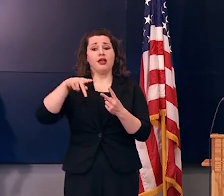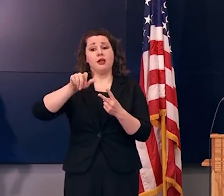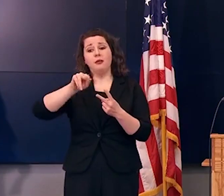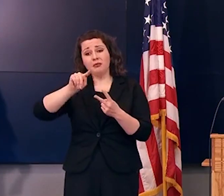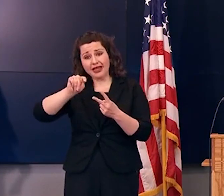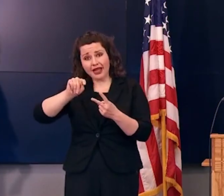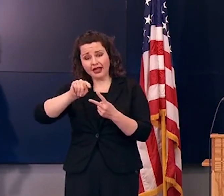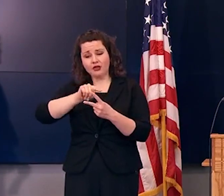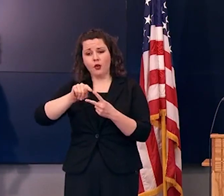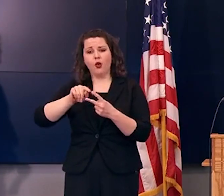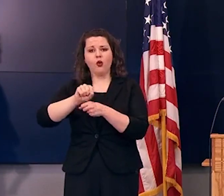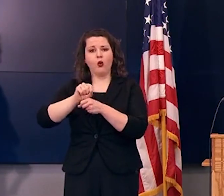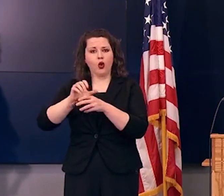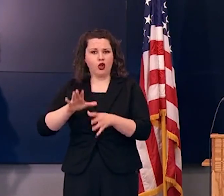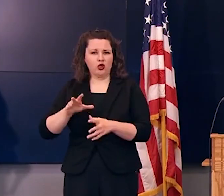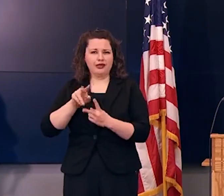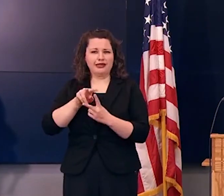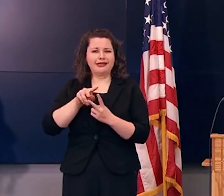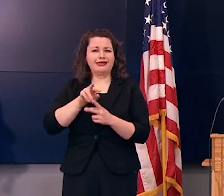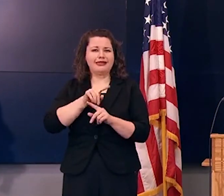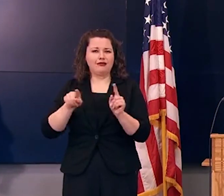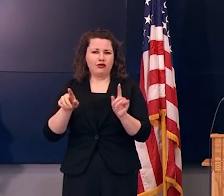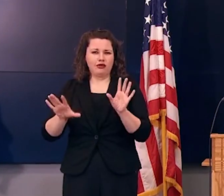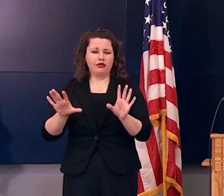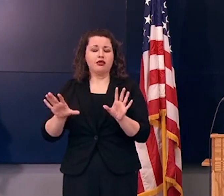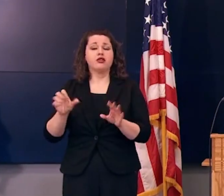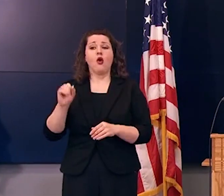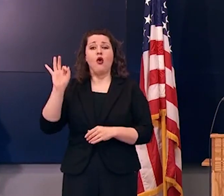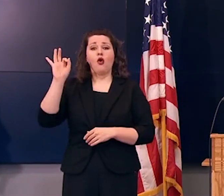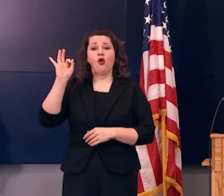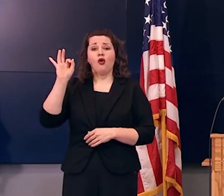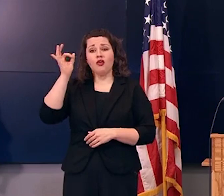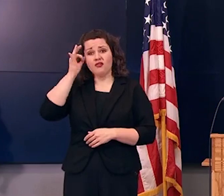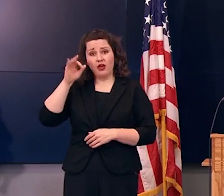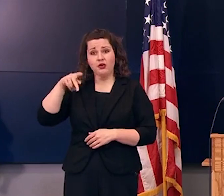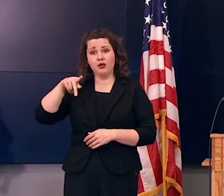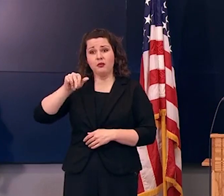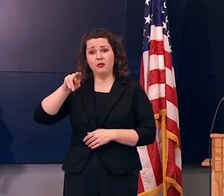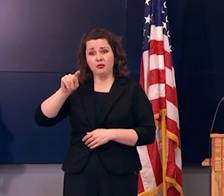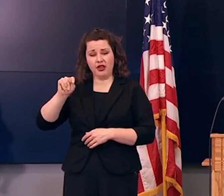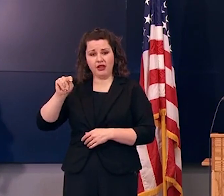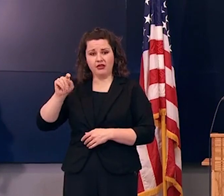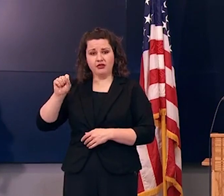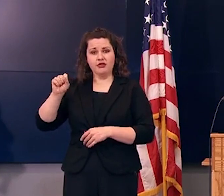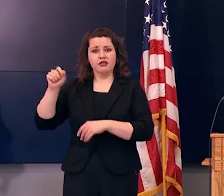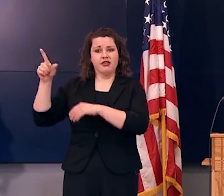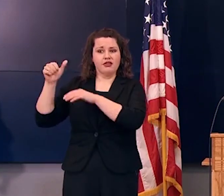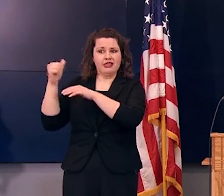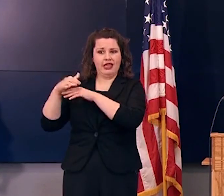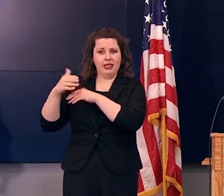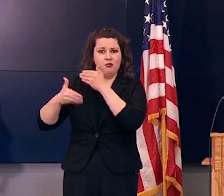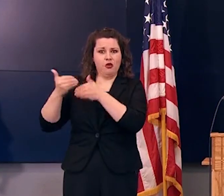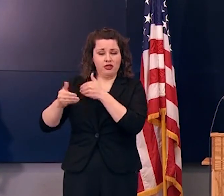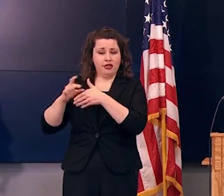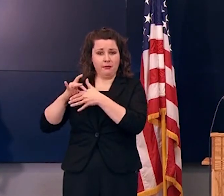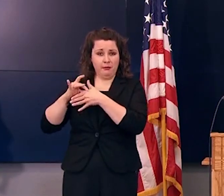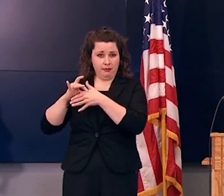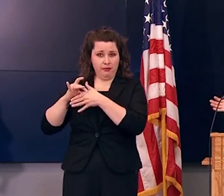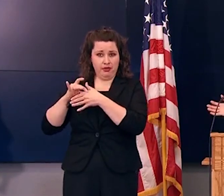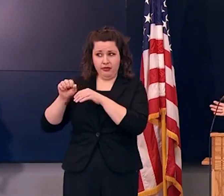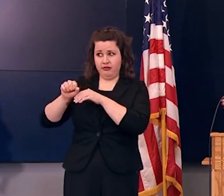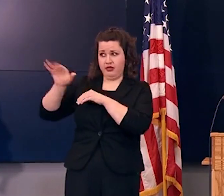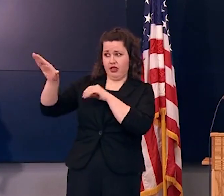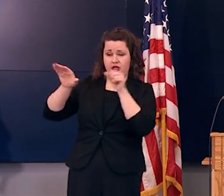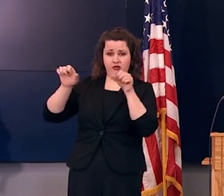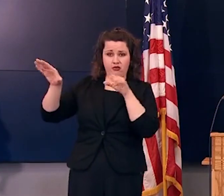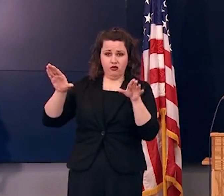when you talk about the workforce. So these federal plants that are sending their the processing meat outside of the state